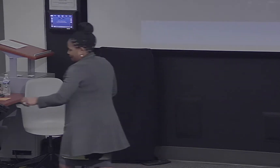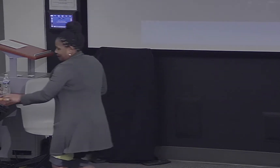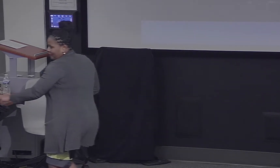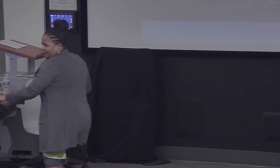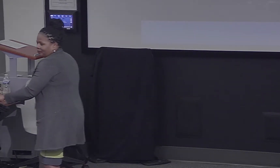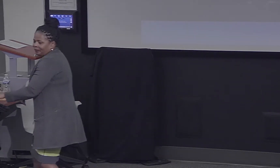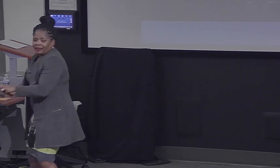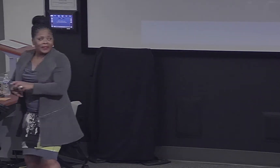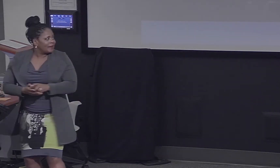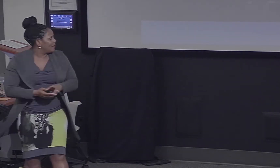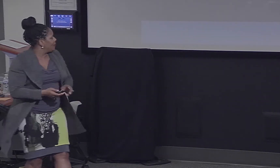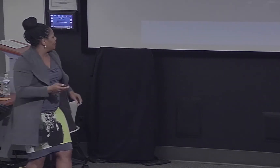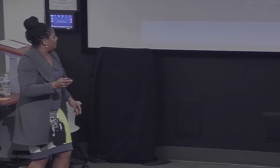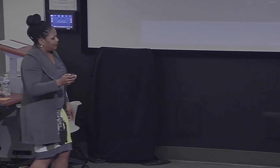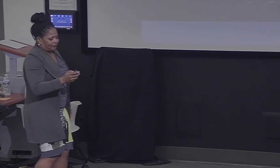upstream.